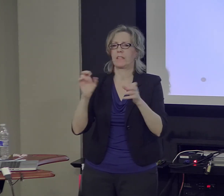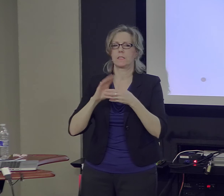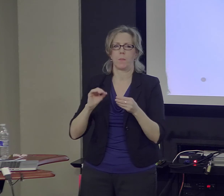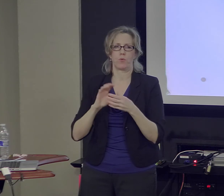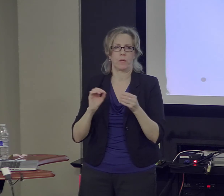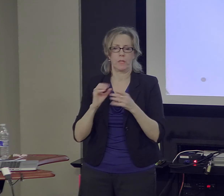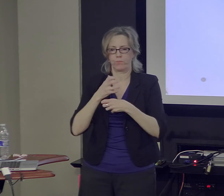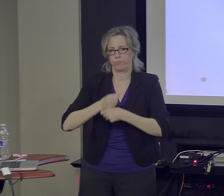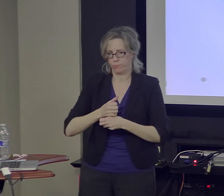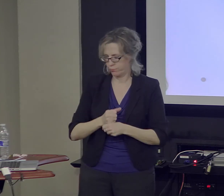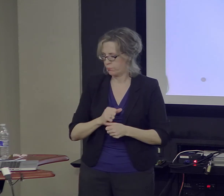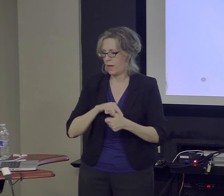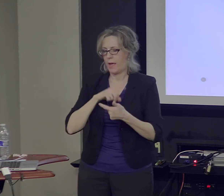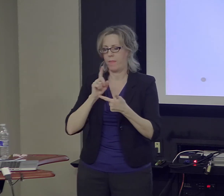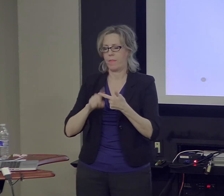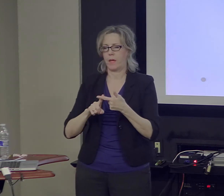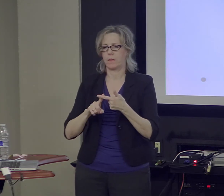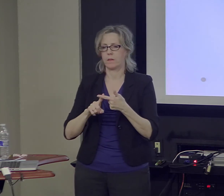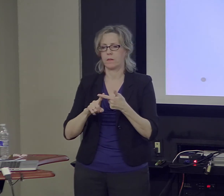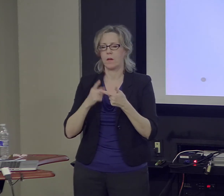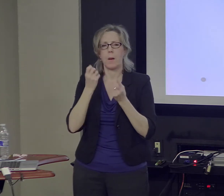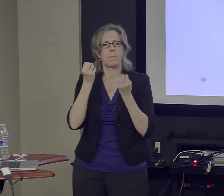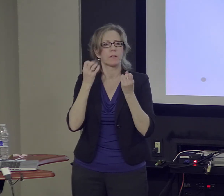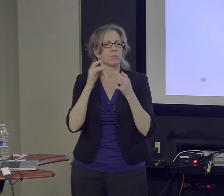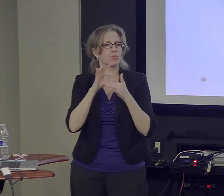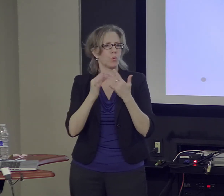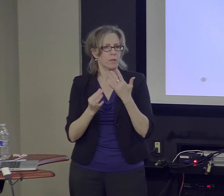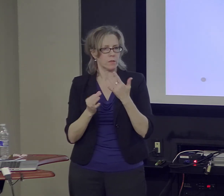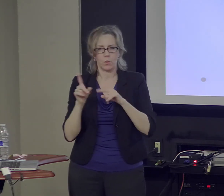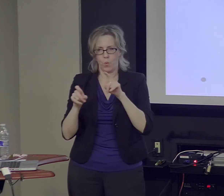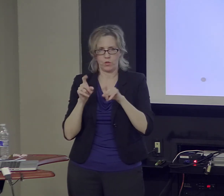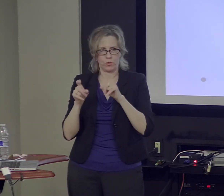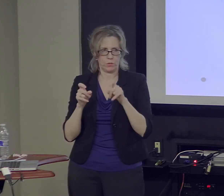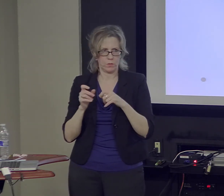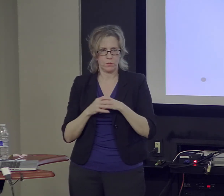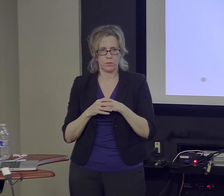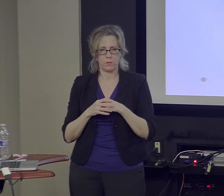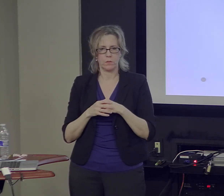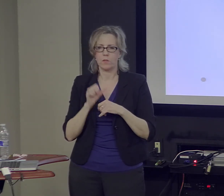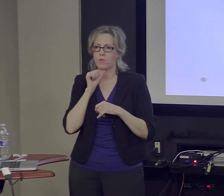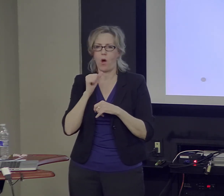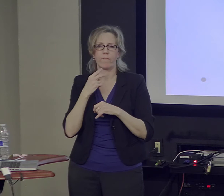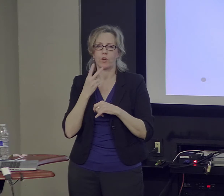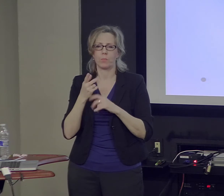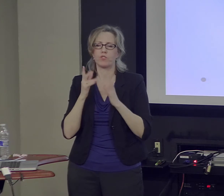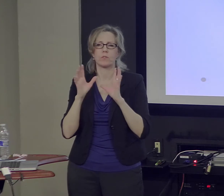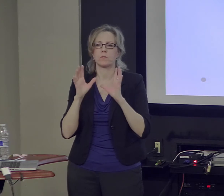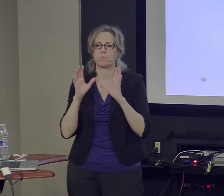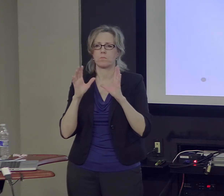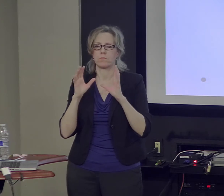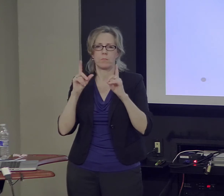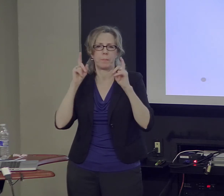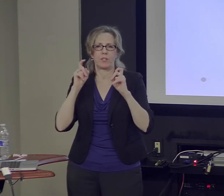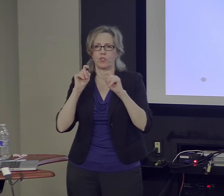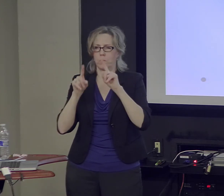First, she used summaries of an interpretation and then talked to interpreters about